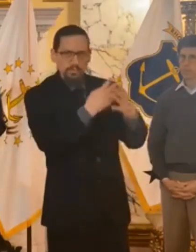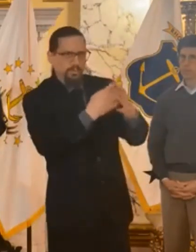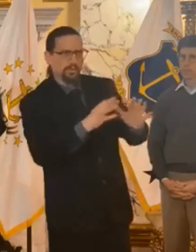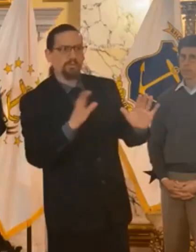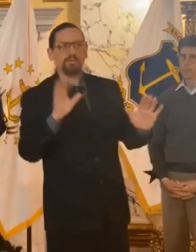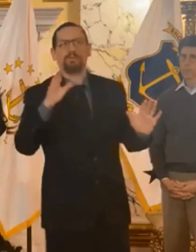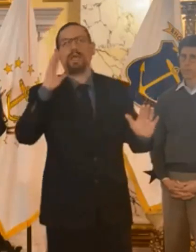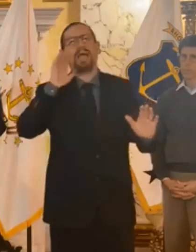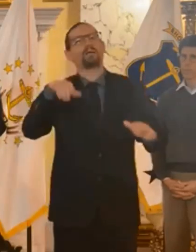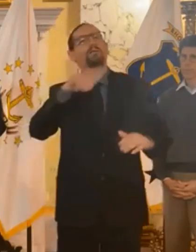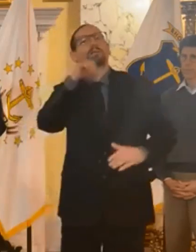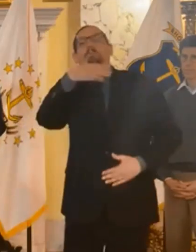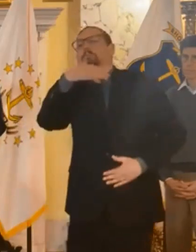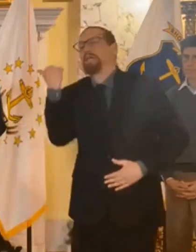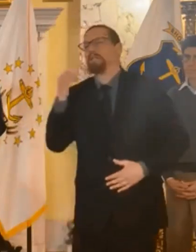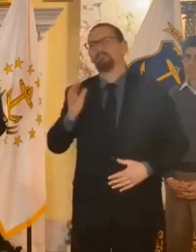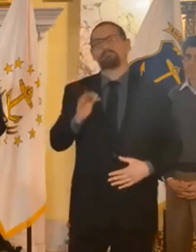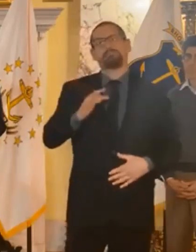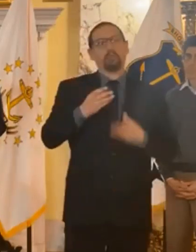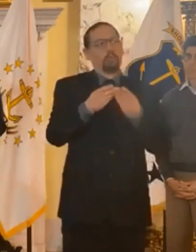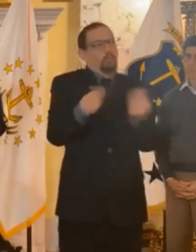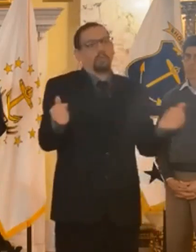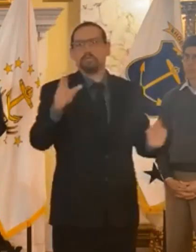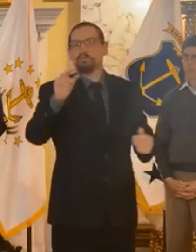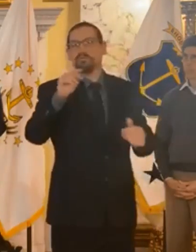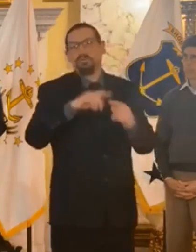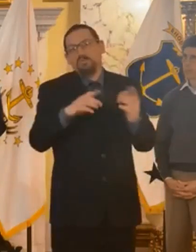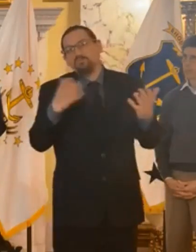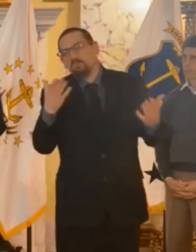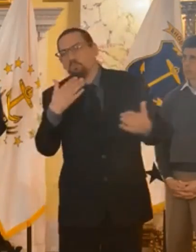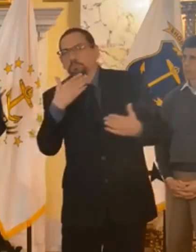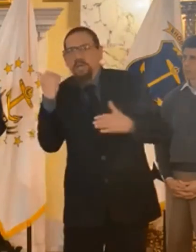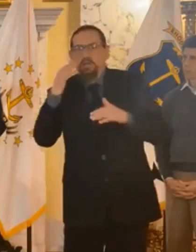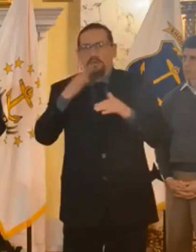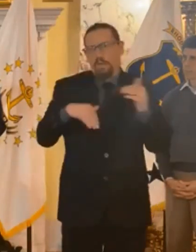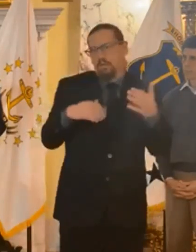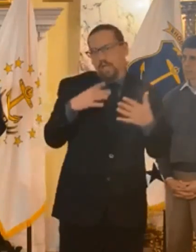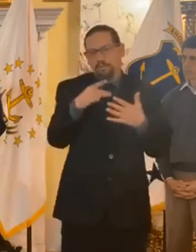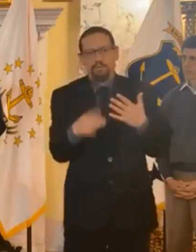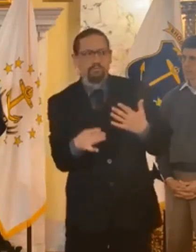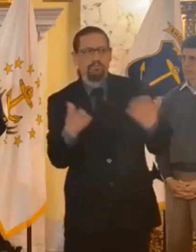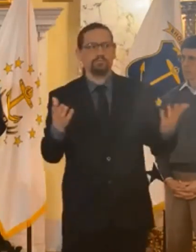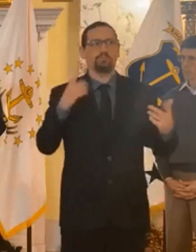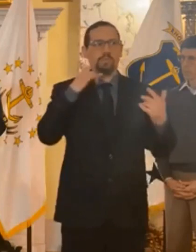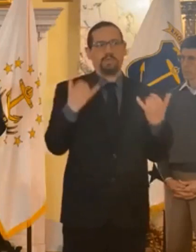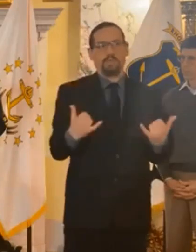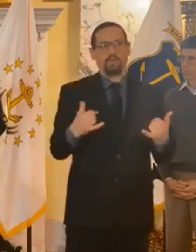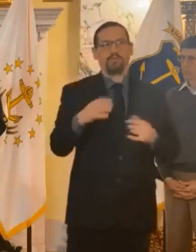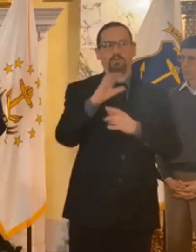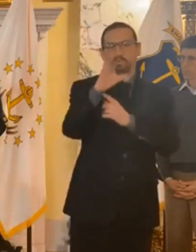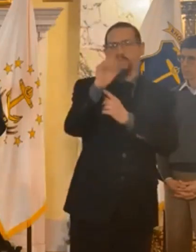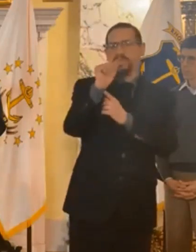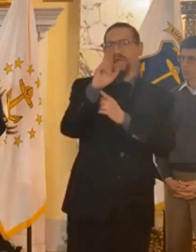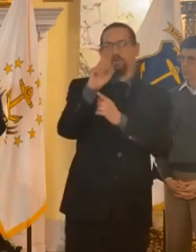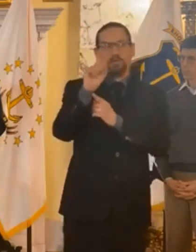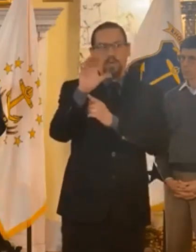Care.com, there's a special Rhode Island page. You can find a babysitter. You can find someone to an elder care